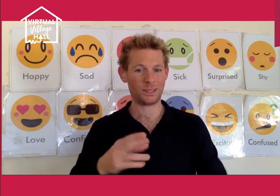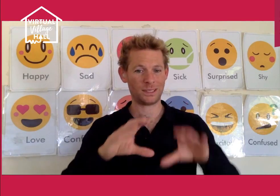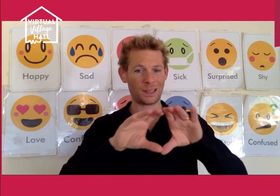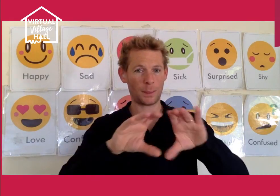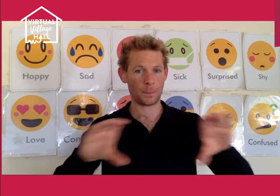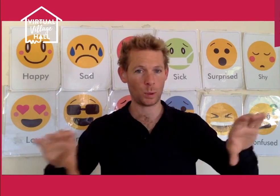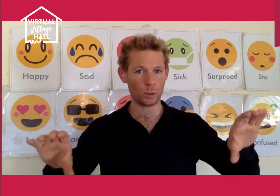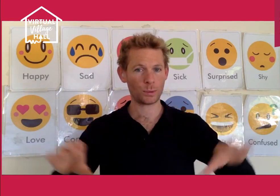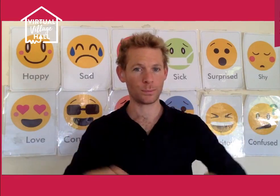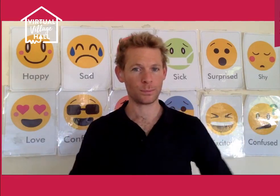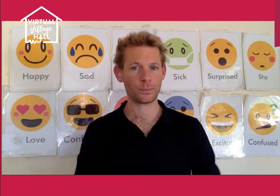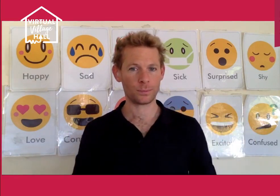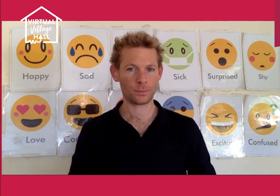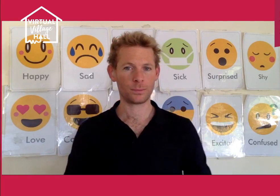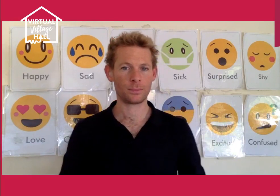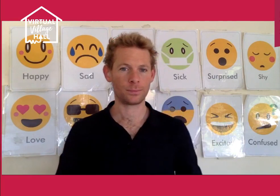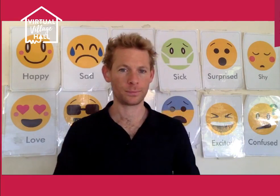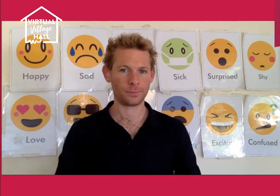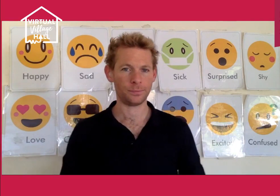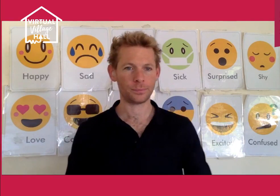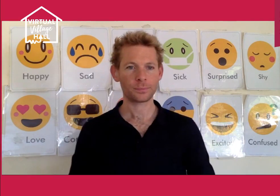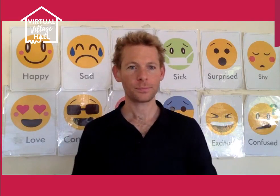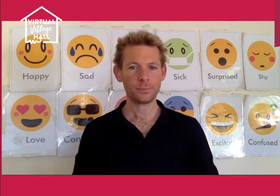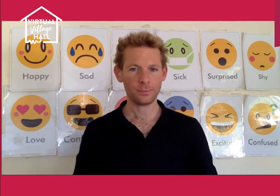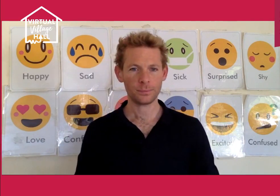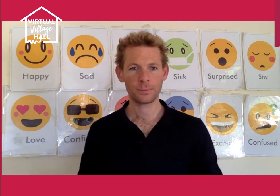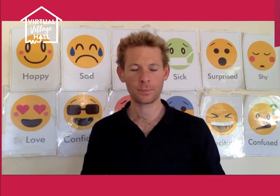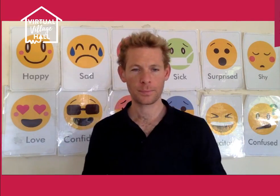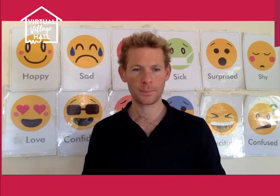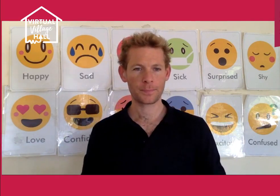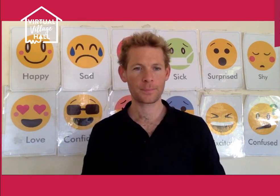Okay, so let's repeat the bottom line again. Ready?